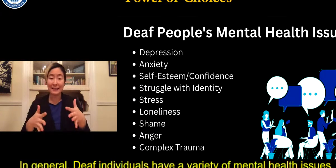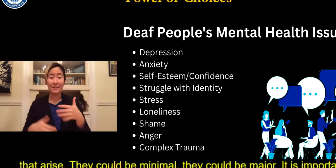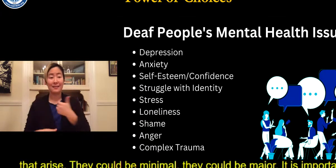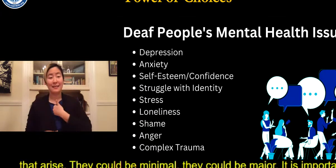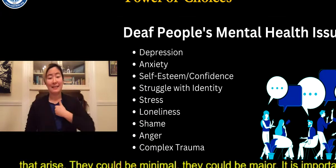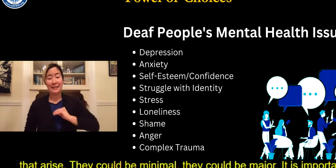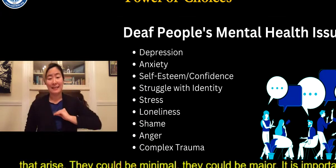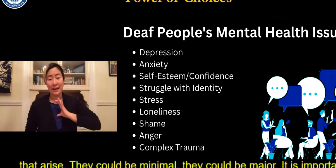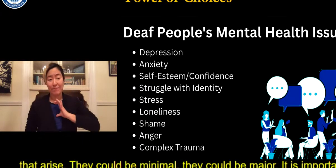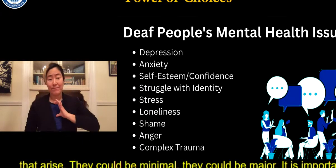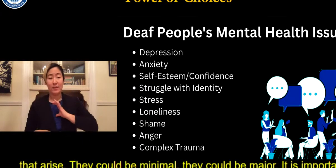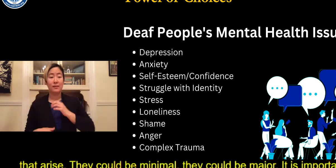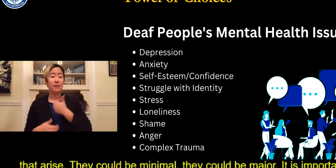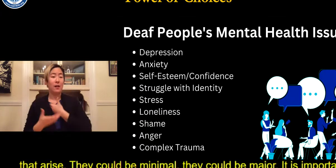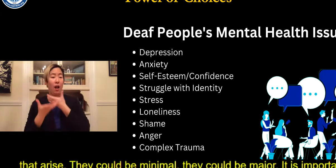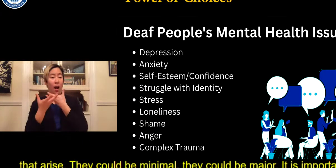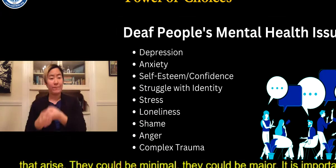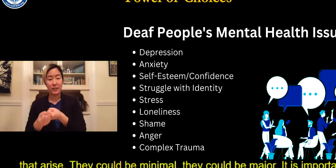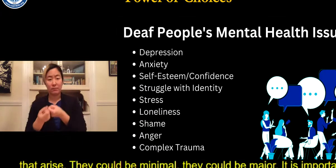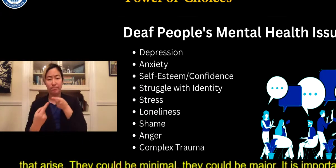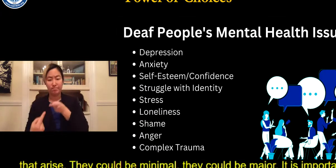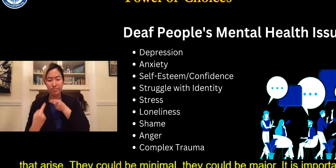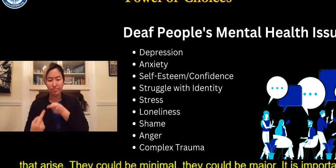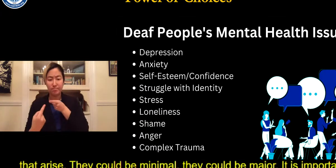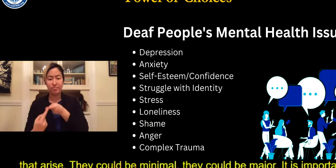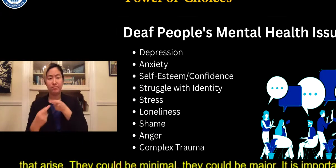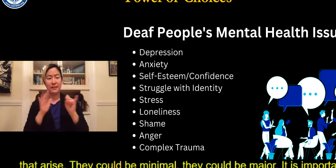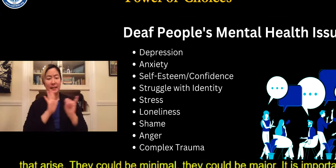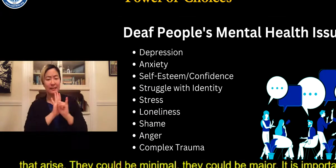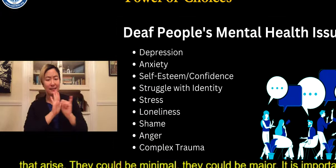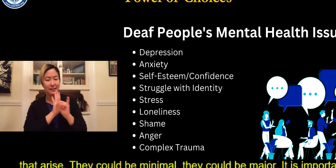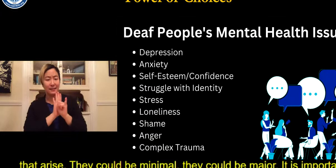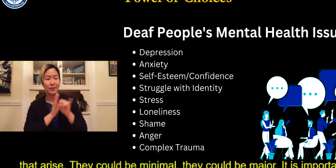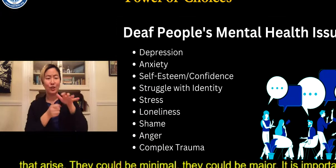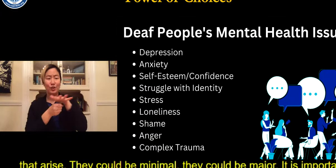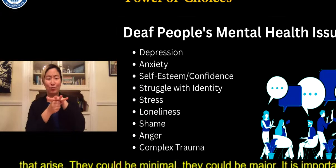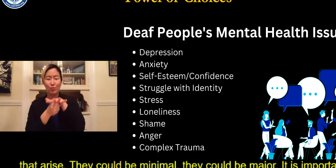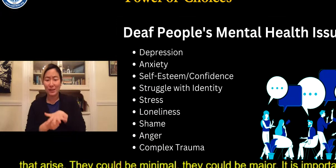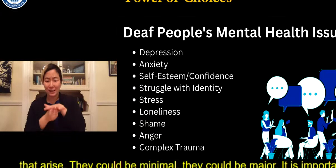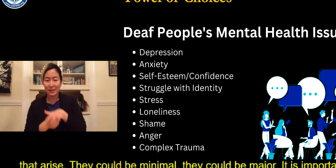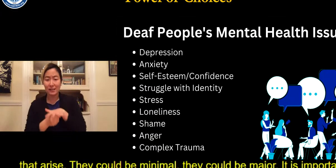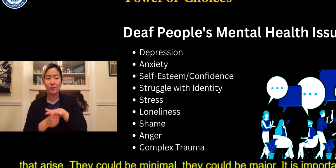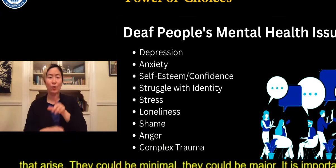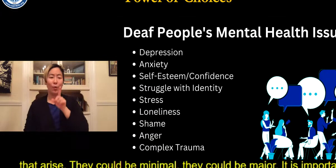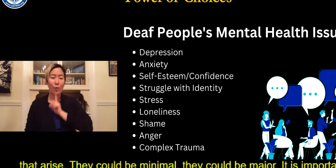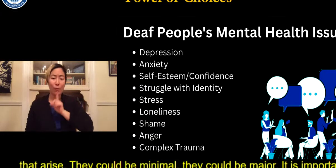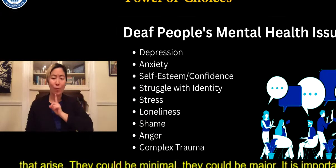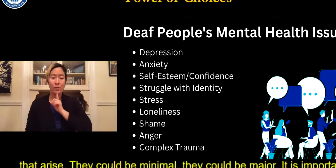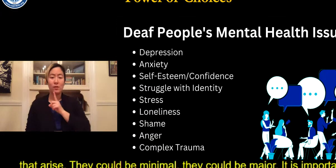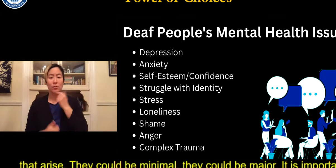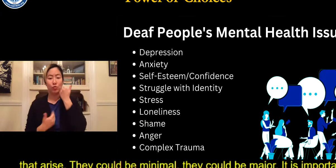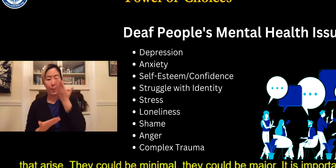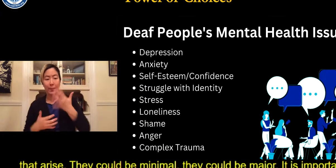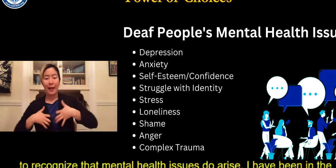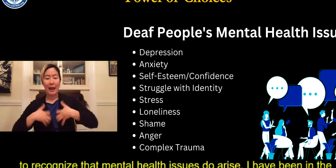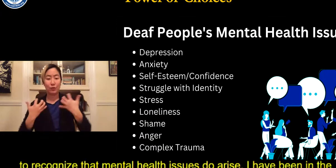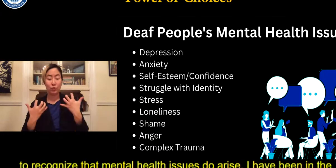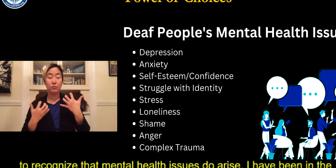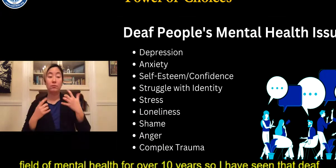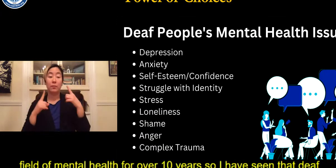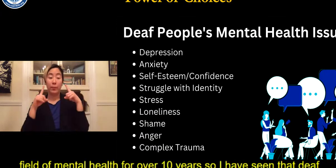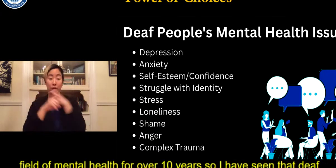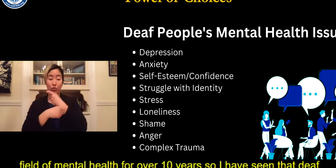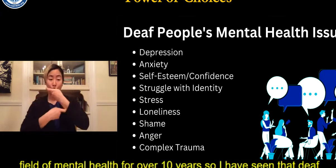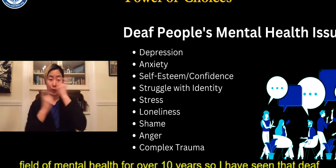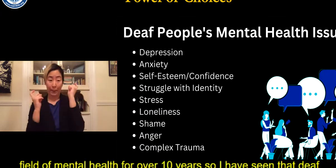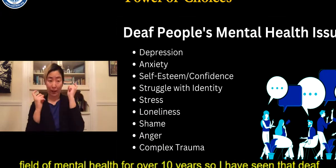mental health for over 10 years, so I do see that deaf people experience depression, anxiety, self-esteem, confidence issues, struggle with